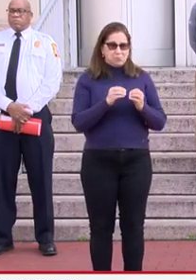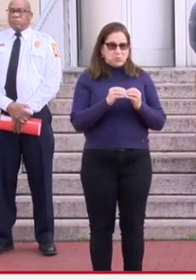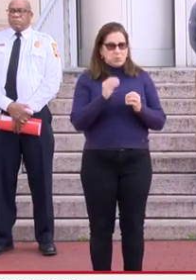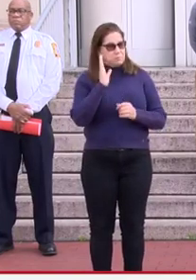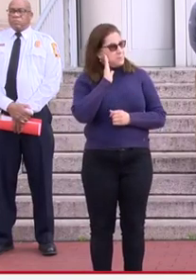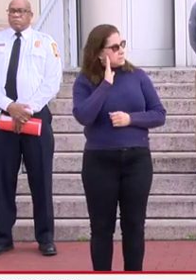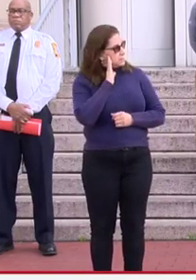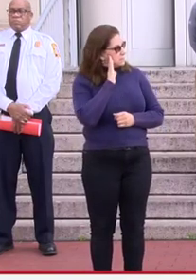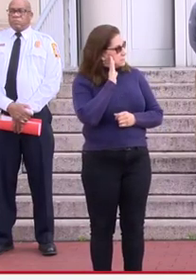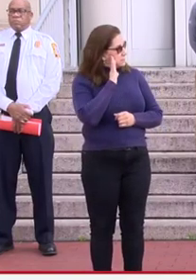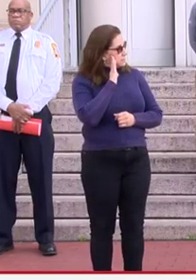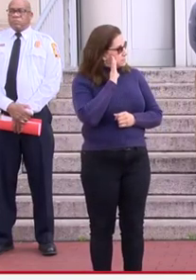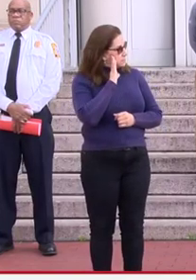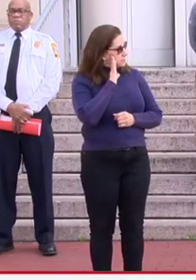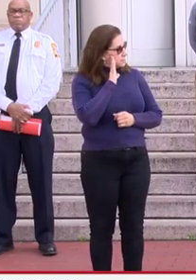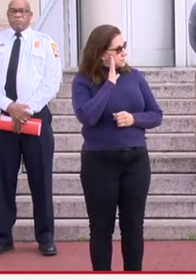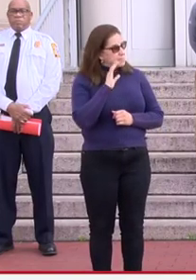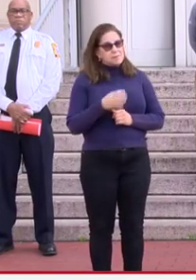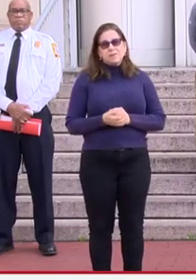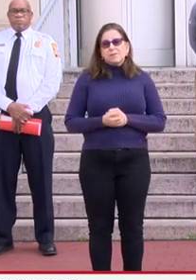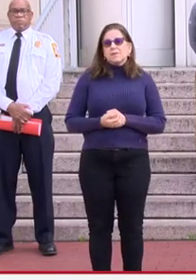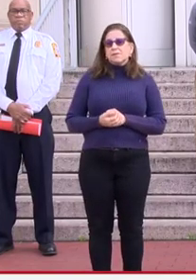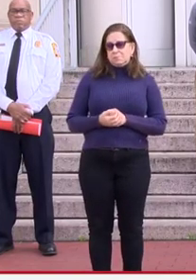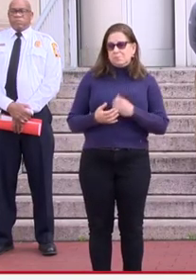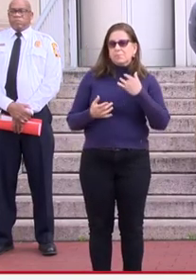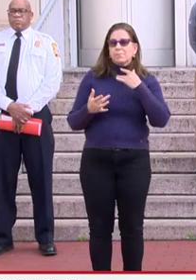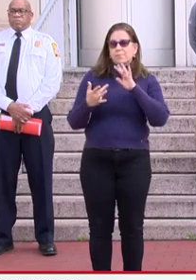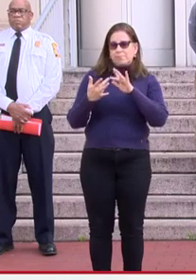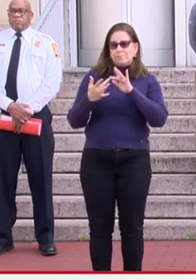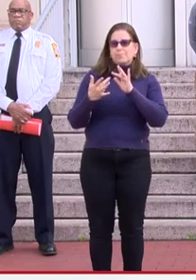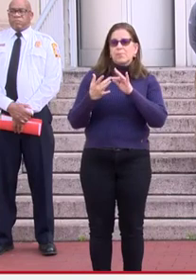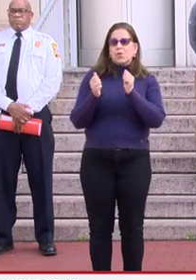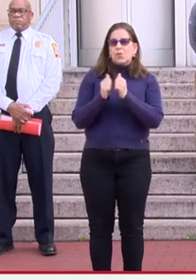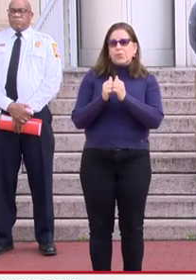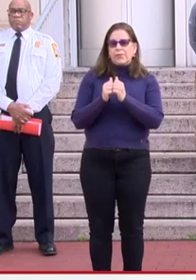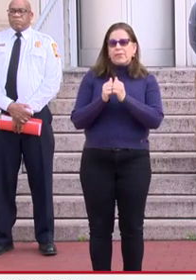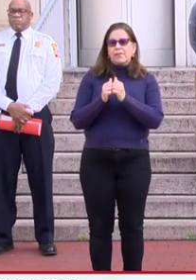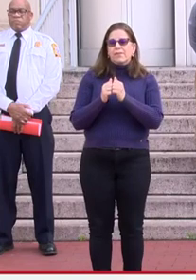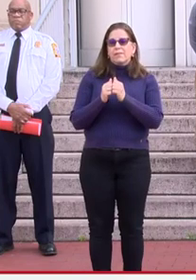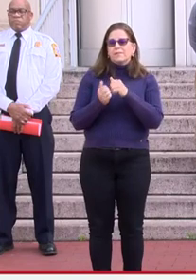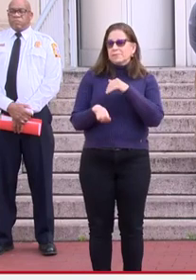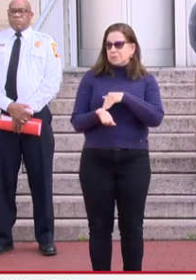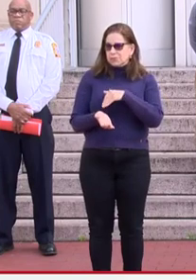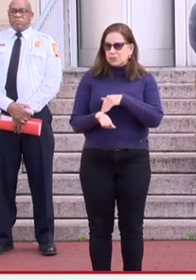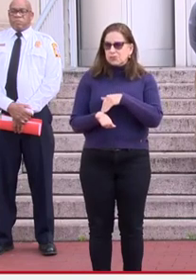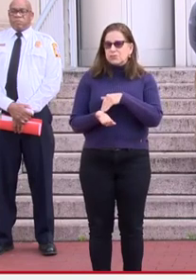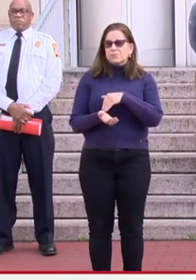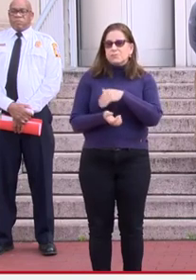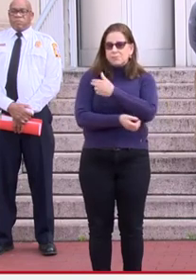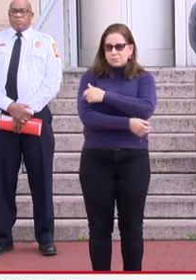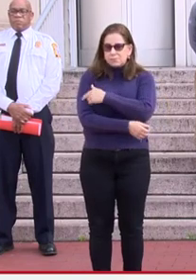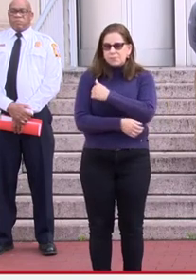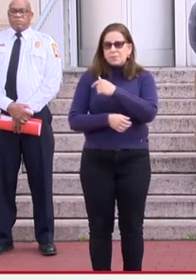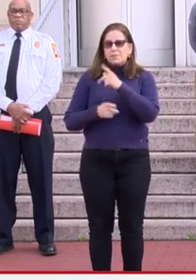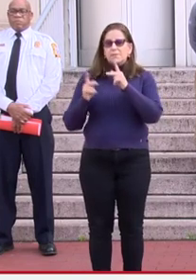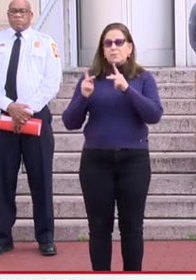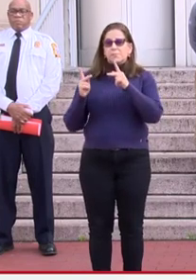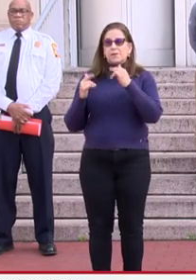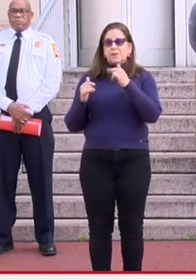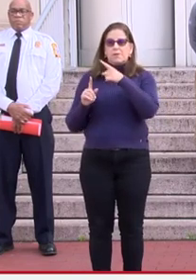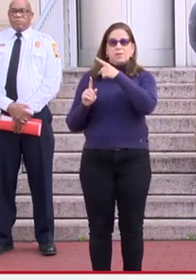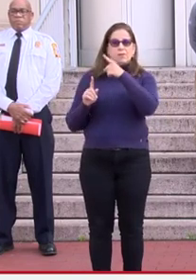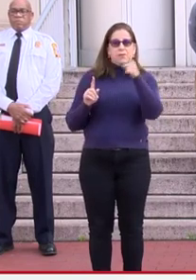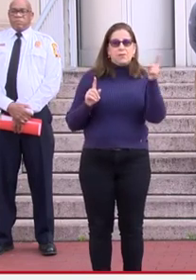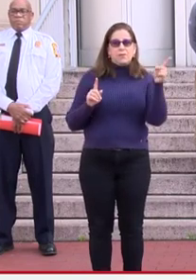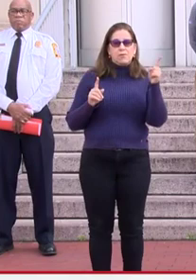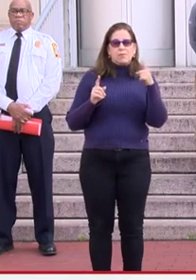healthcare provider community. As people have been heeding the message of working through their healthcare providers in lieu of showing up to the